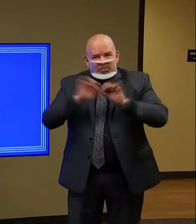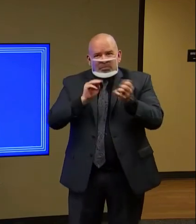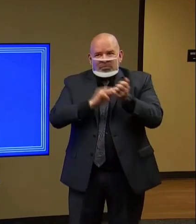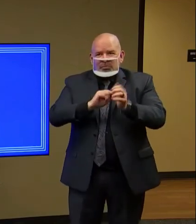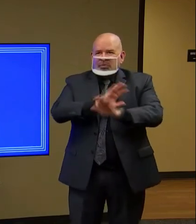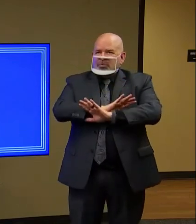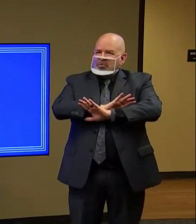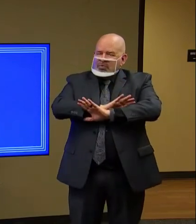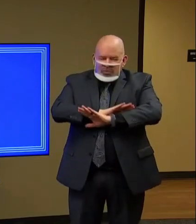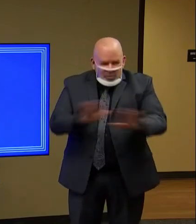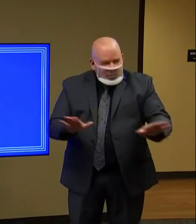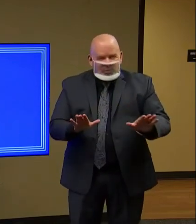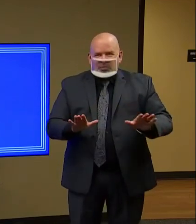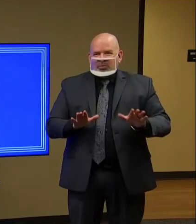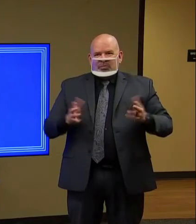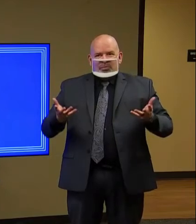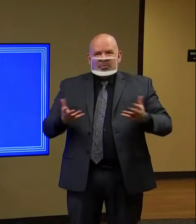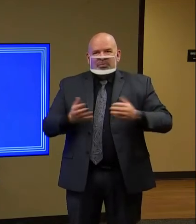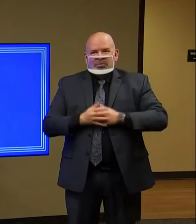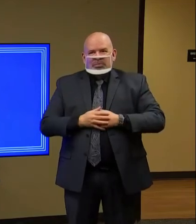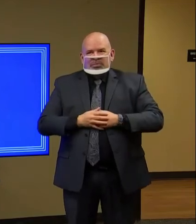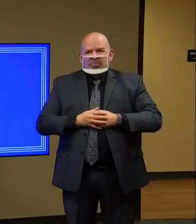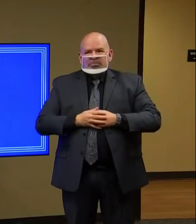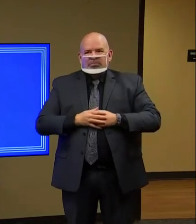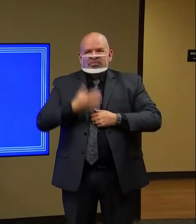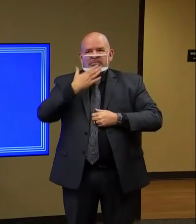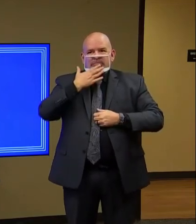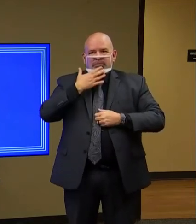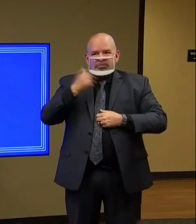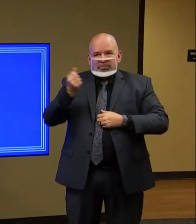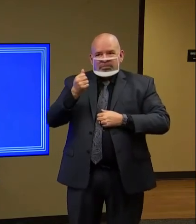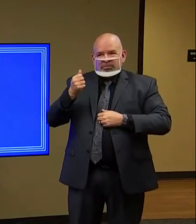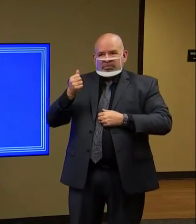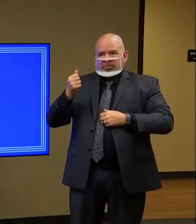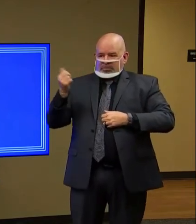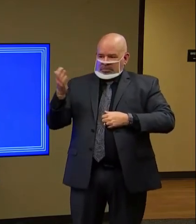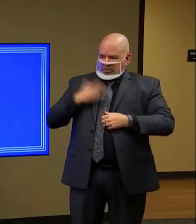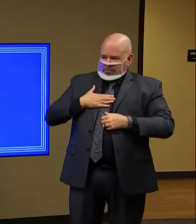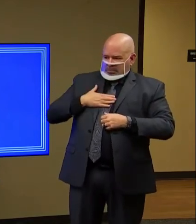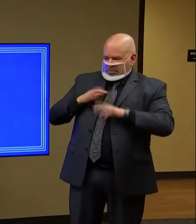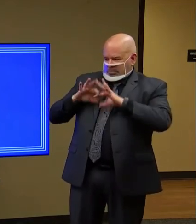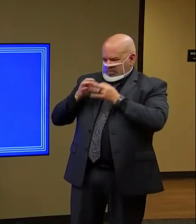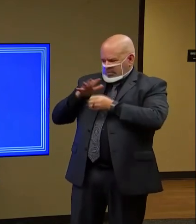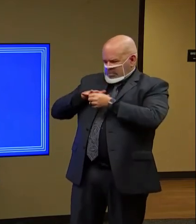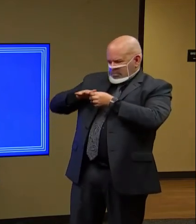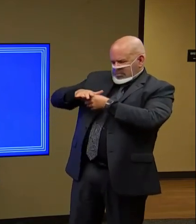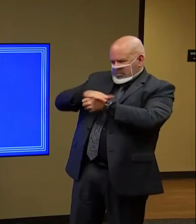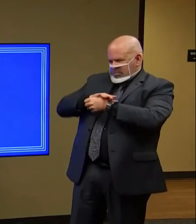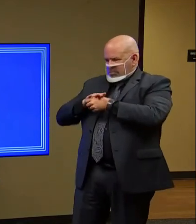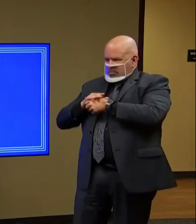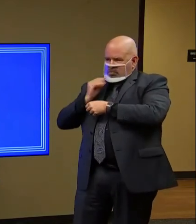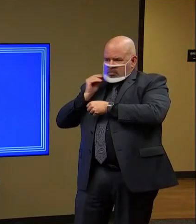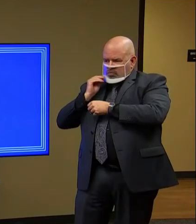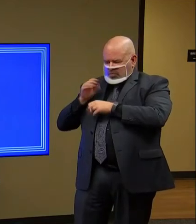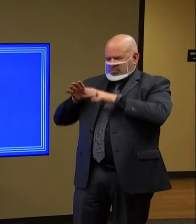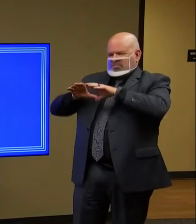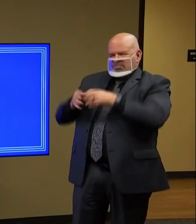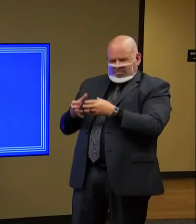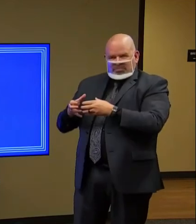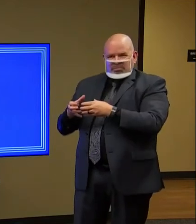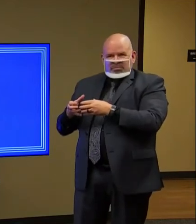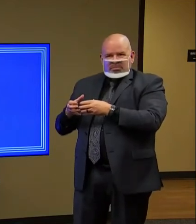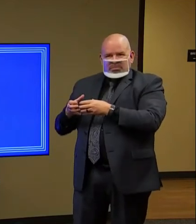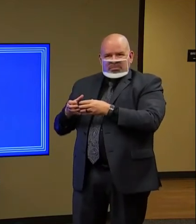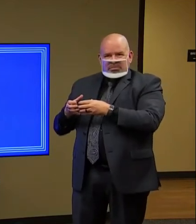family. When you do that, they recommend that if you're going to have those family gatherings, that